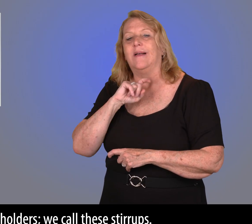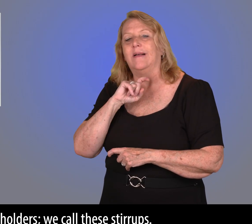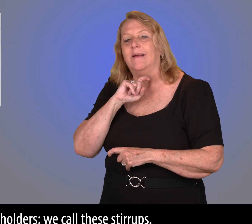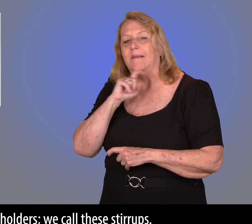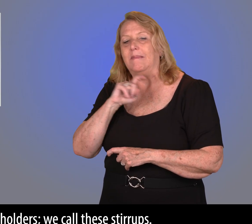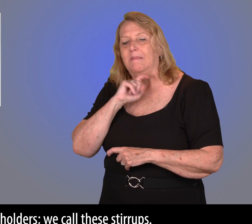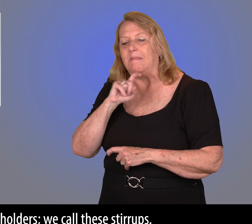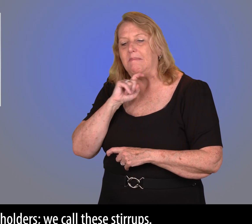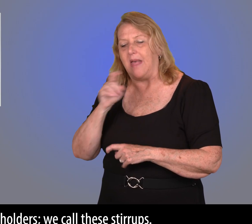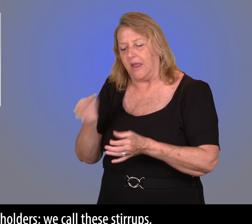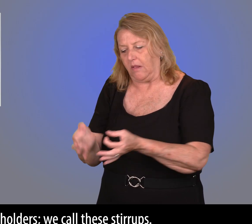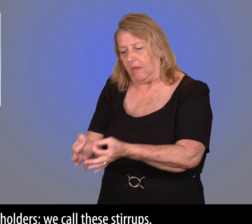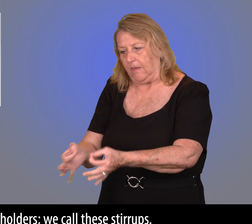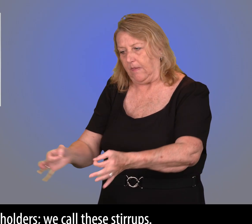stirrups.